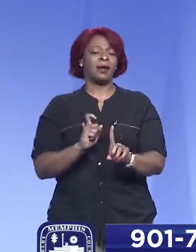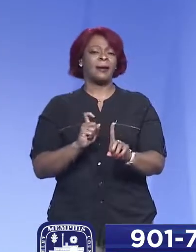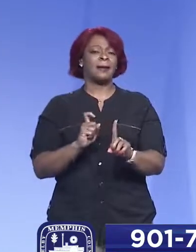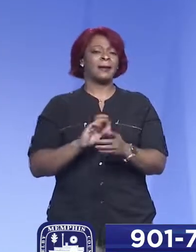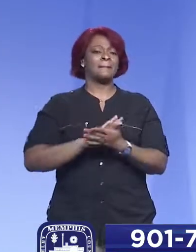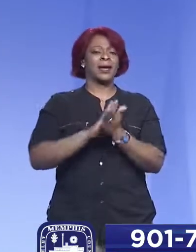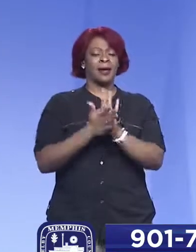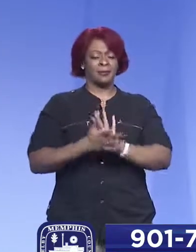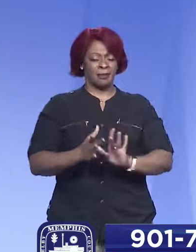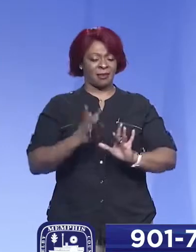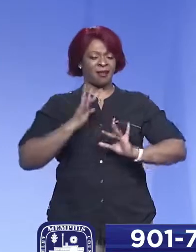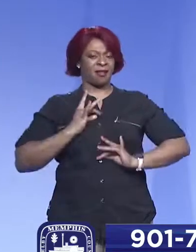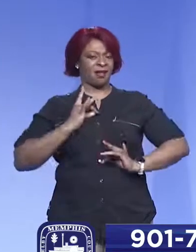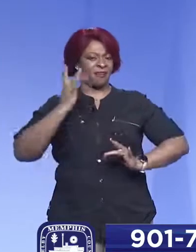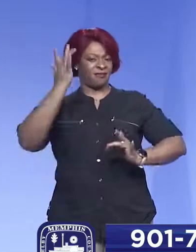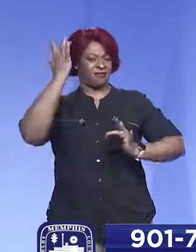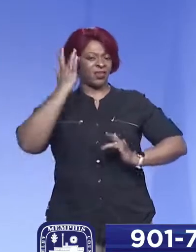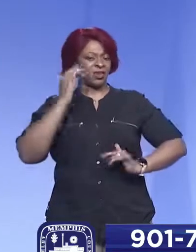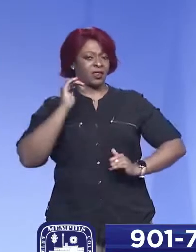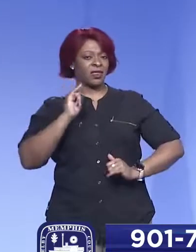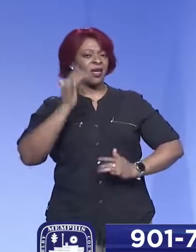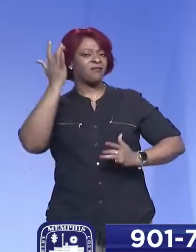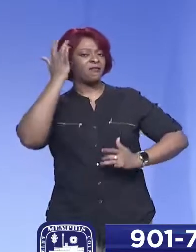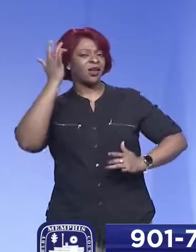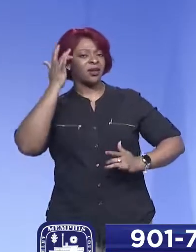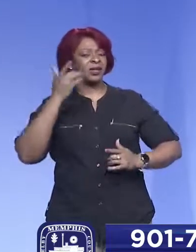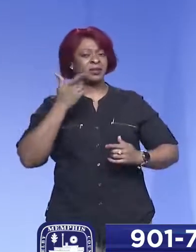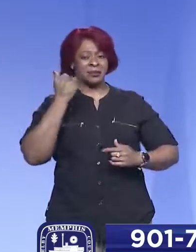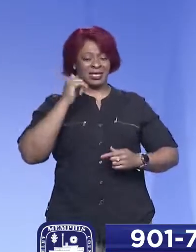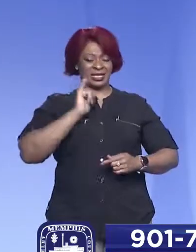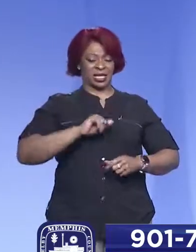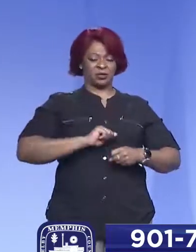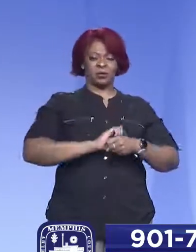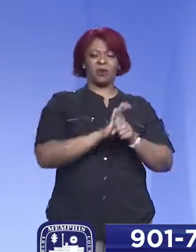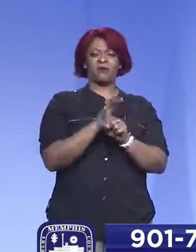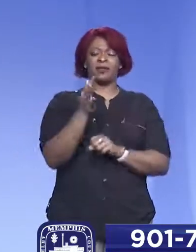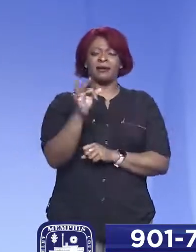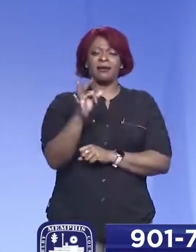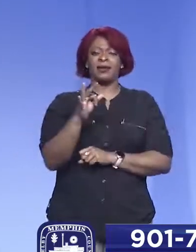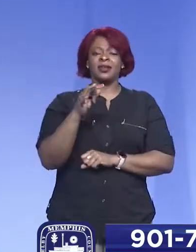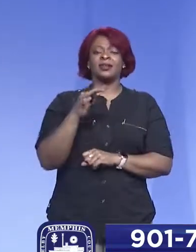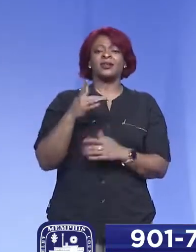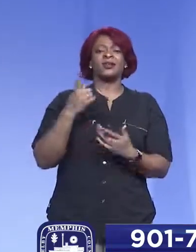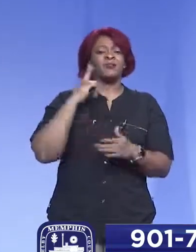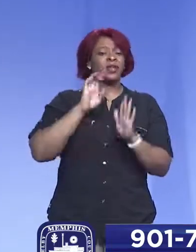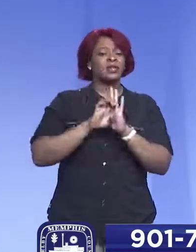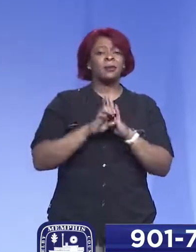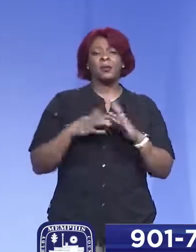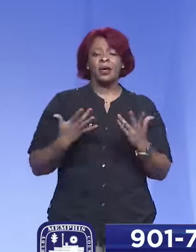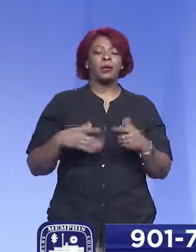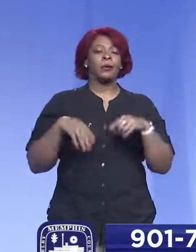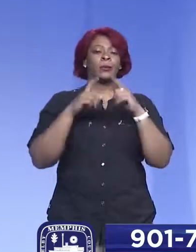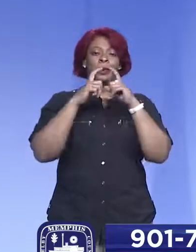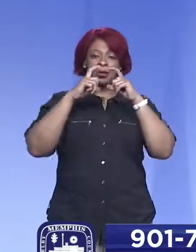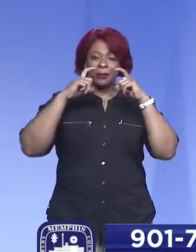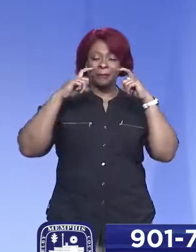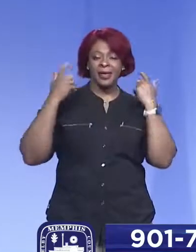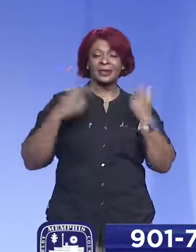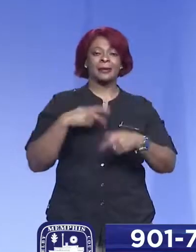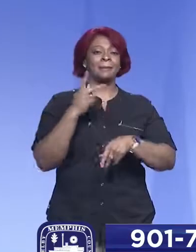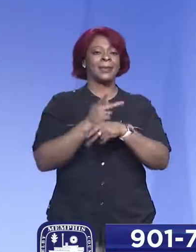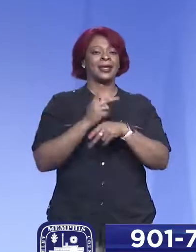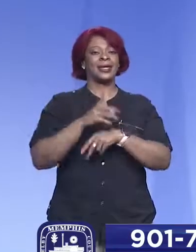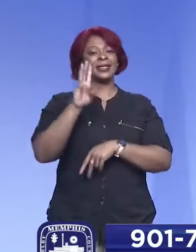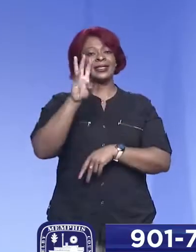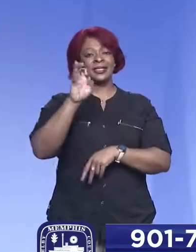becoming infected with the virus that causes COVID-19, such as wearing your mask, such as maintaining 6